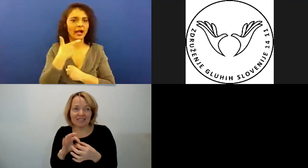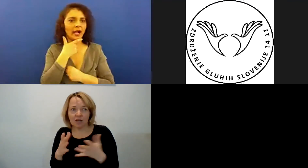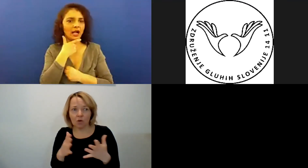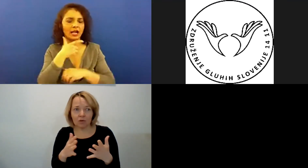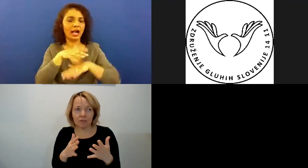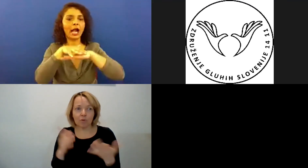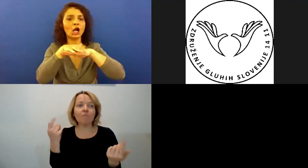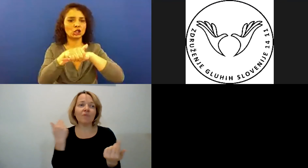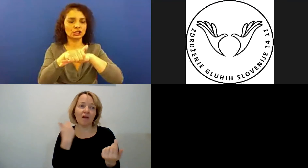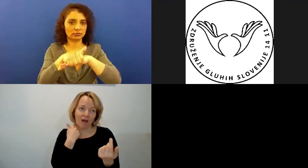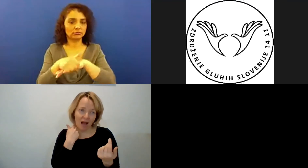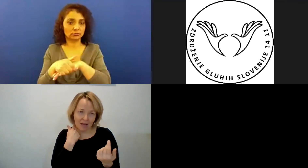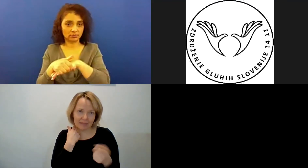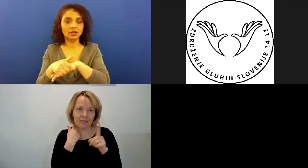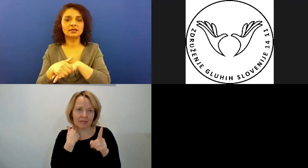them the nationality.